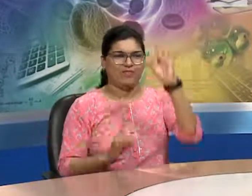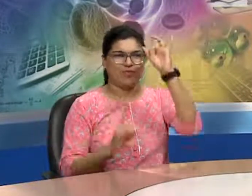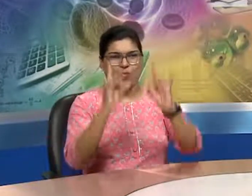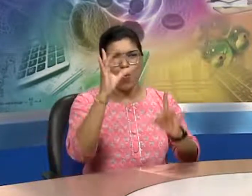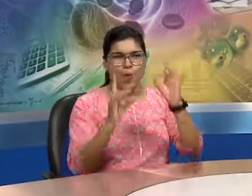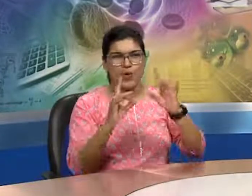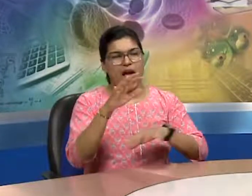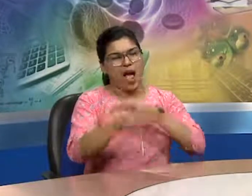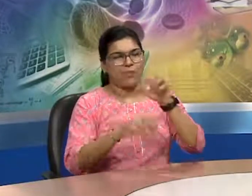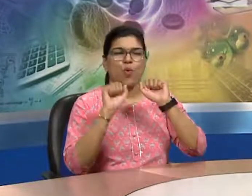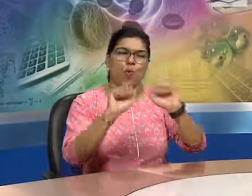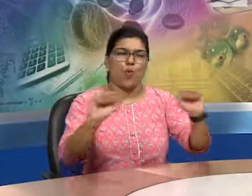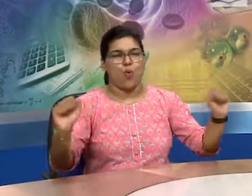whose habitat is tree.